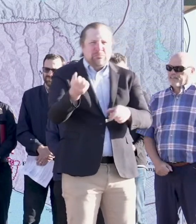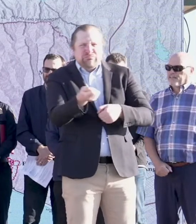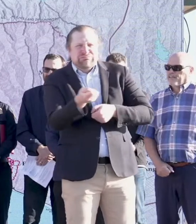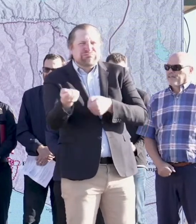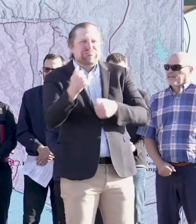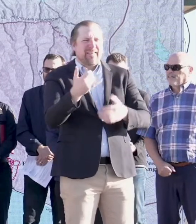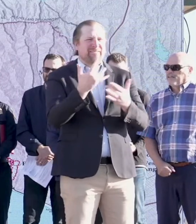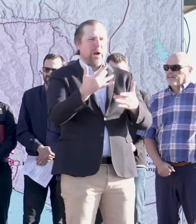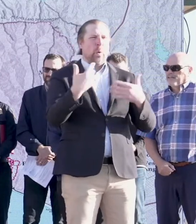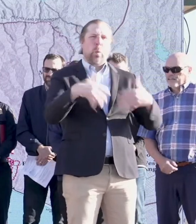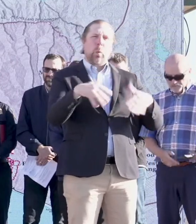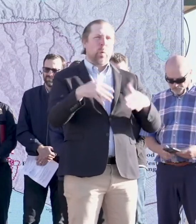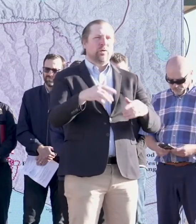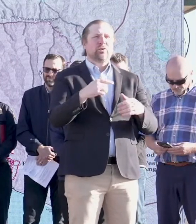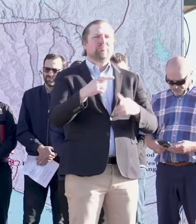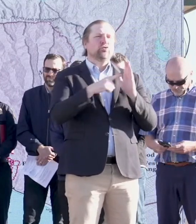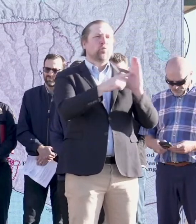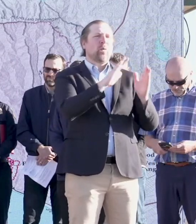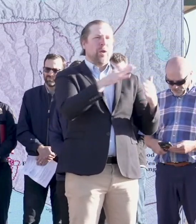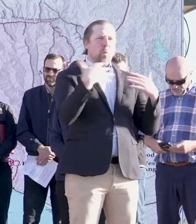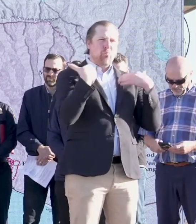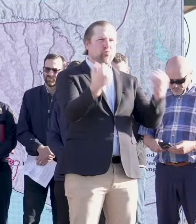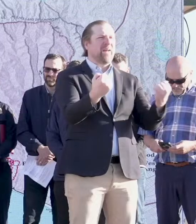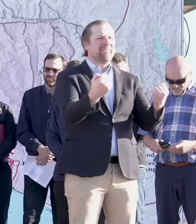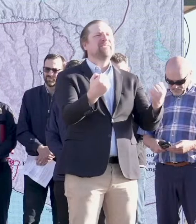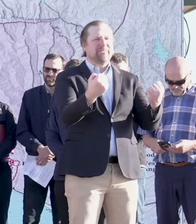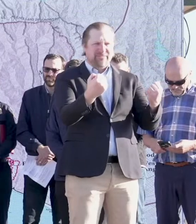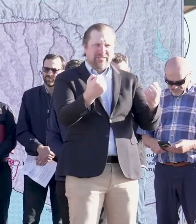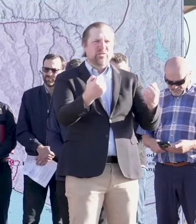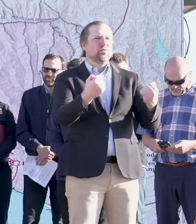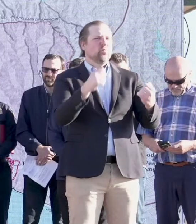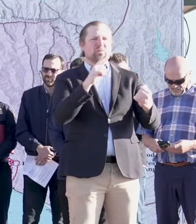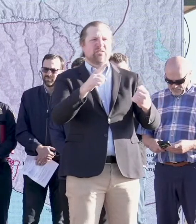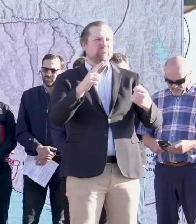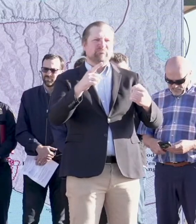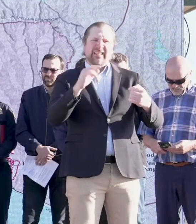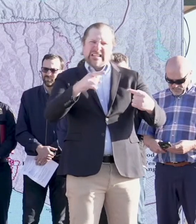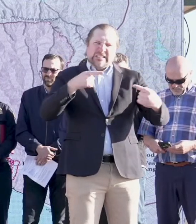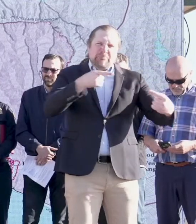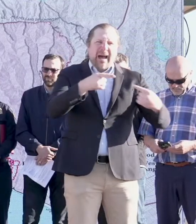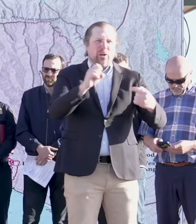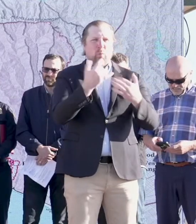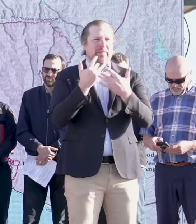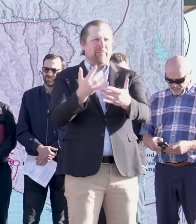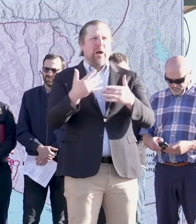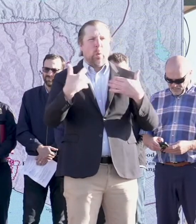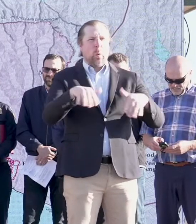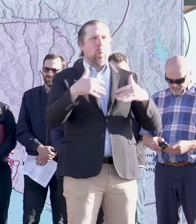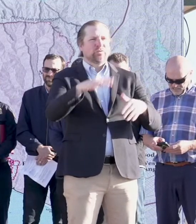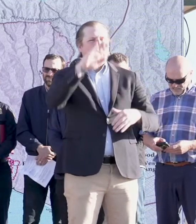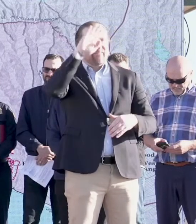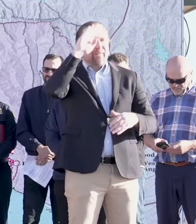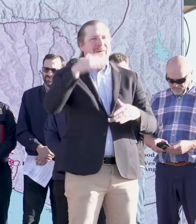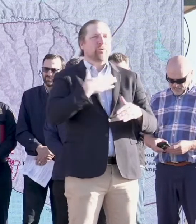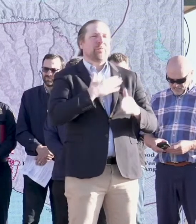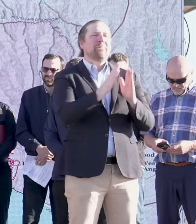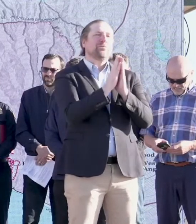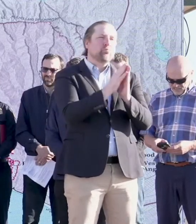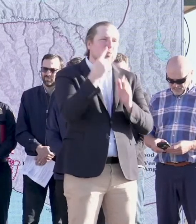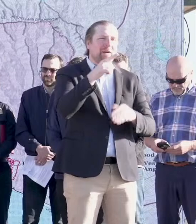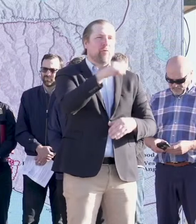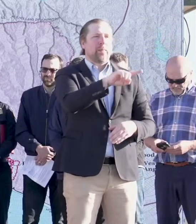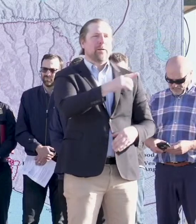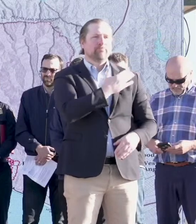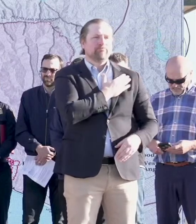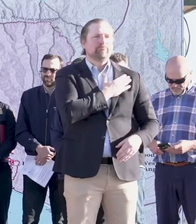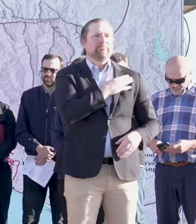find that a true testament of the relentless battle that they've just endured. So keep them in your prayers, keep them in your hearts. They're